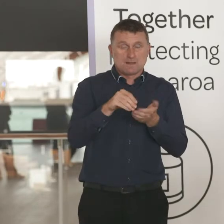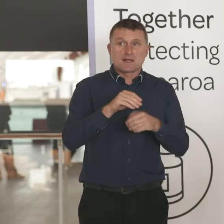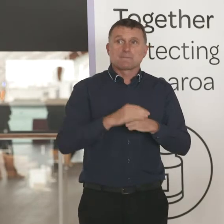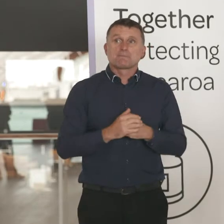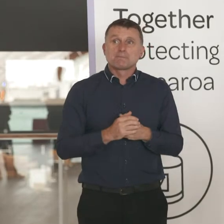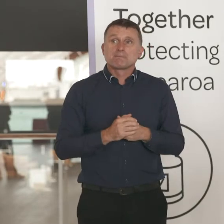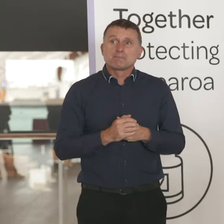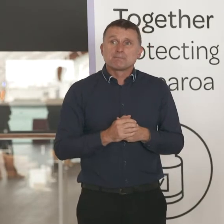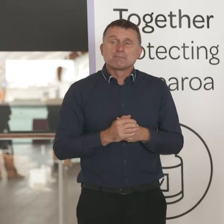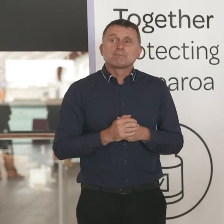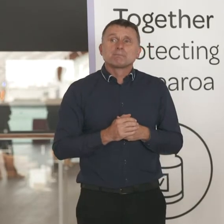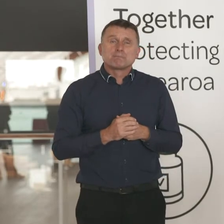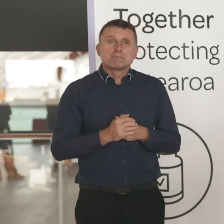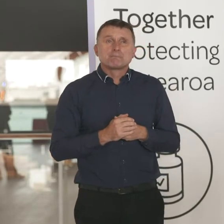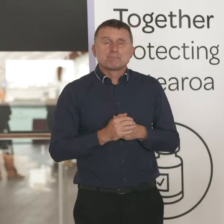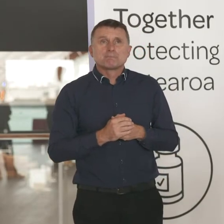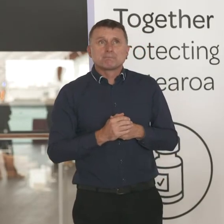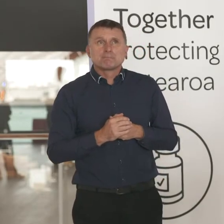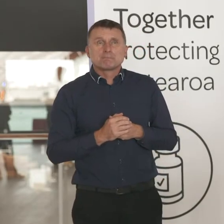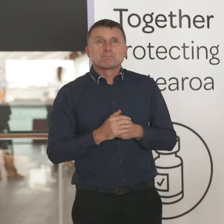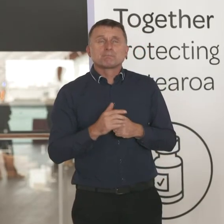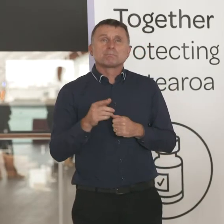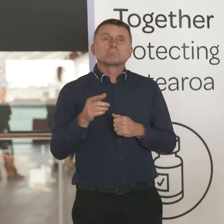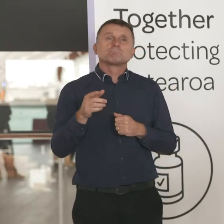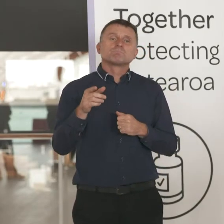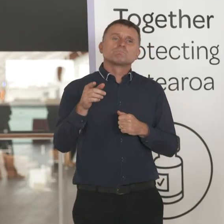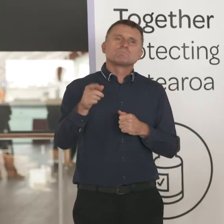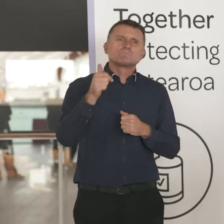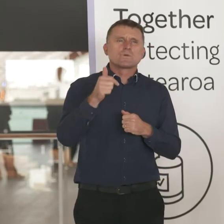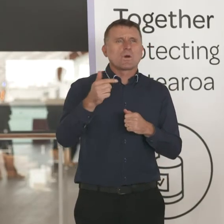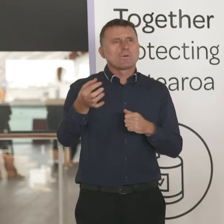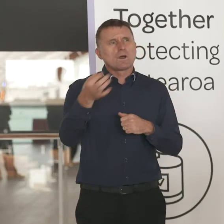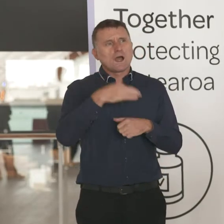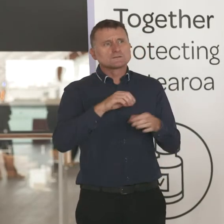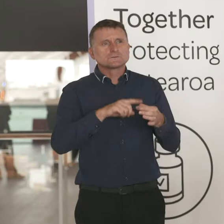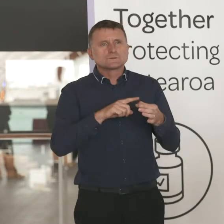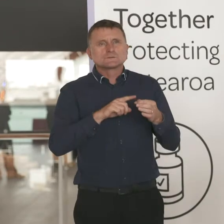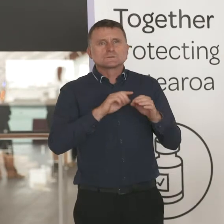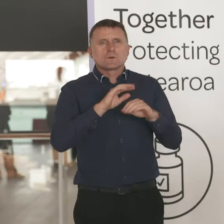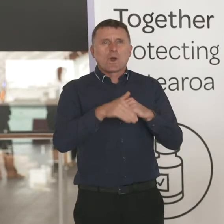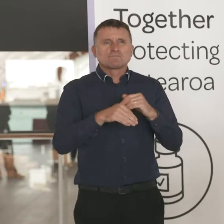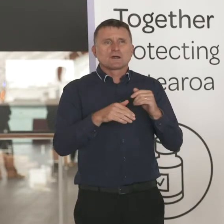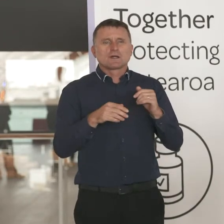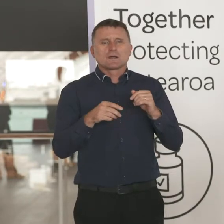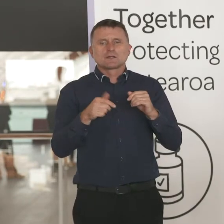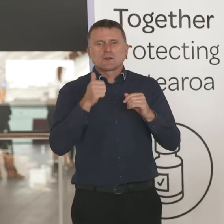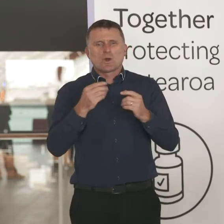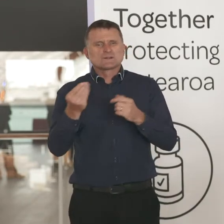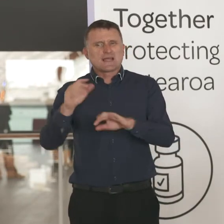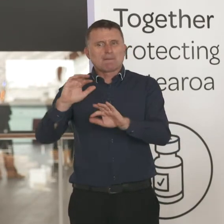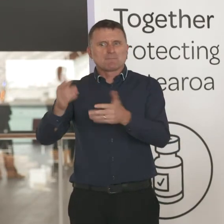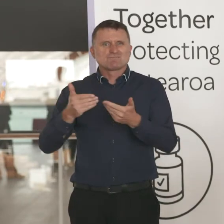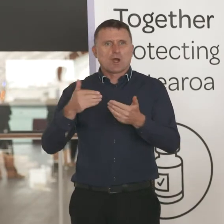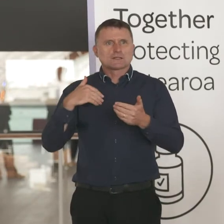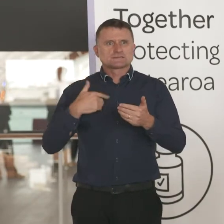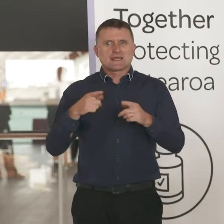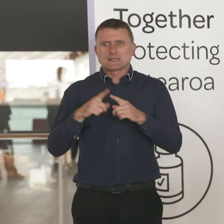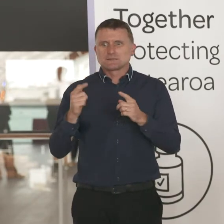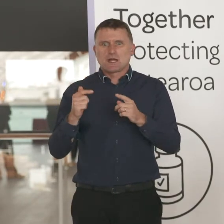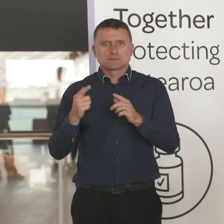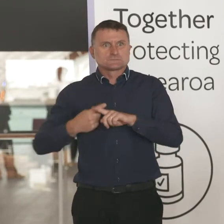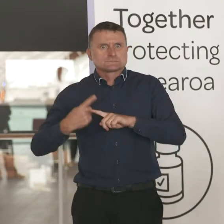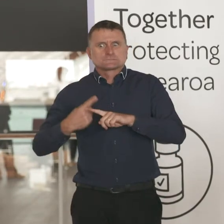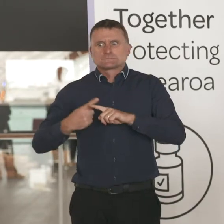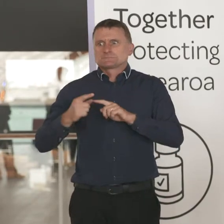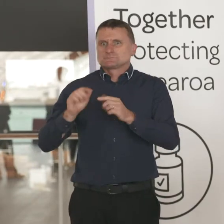kind of to do what it takes funding approach, whereby providers can go, right, this is what I need to get it yesterday, and we go forward. Is that